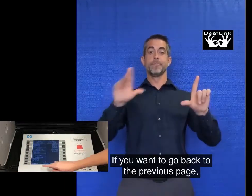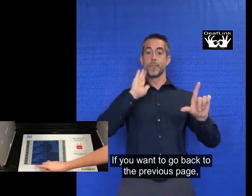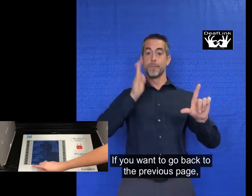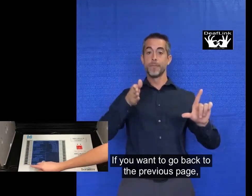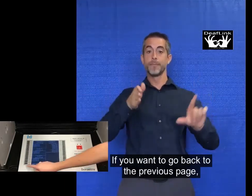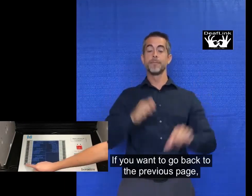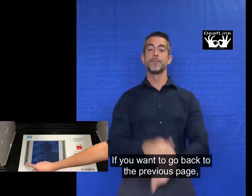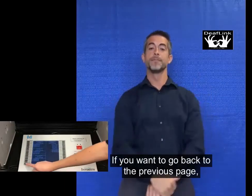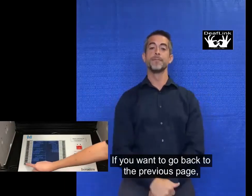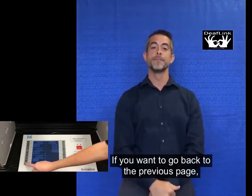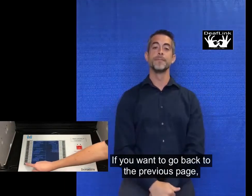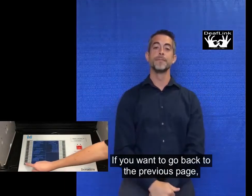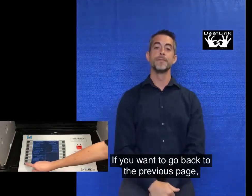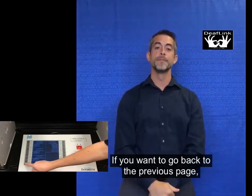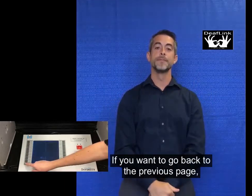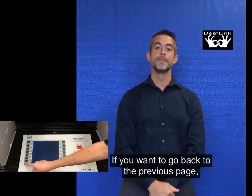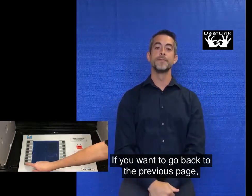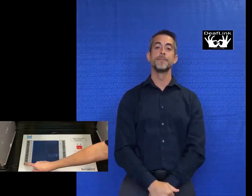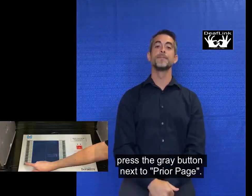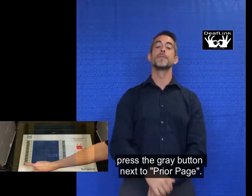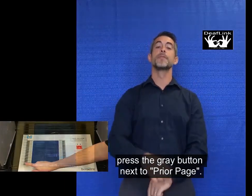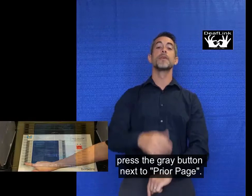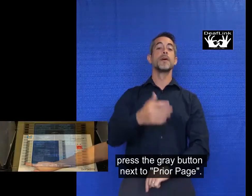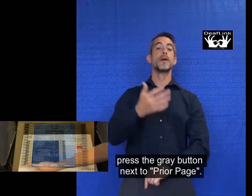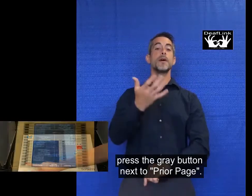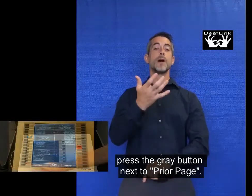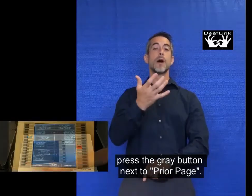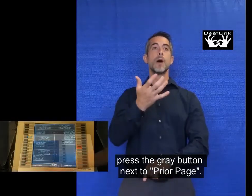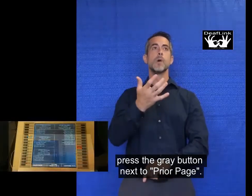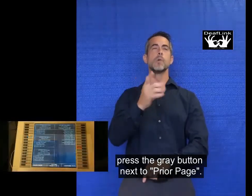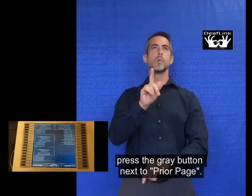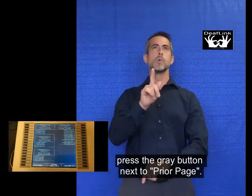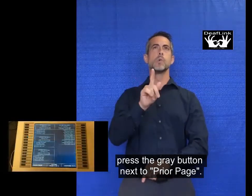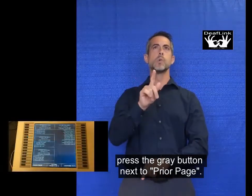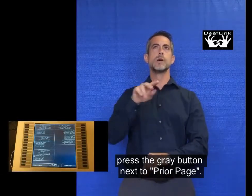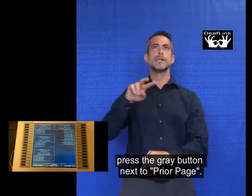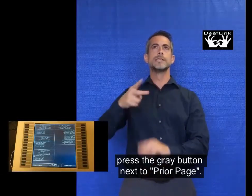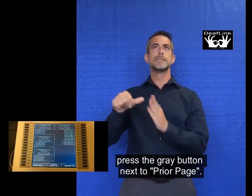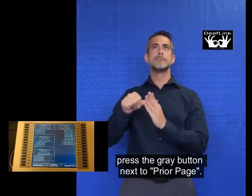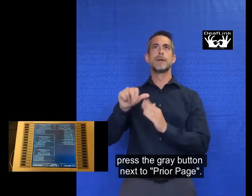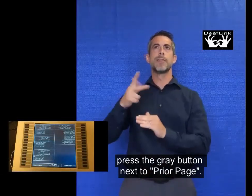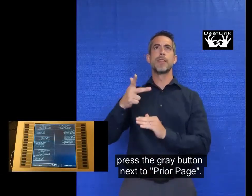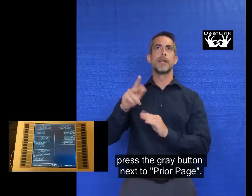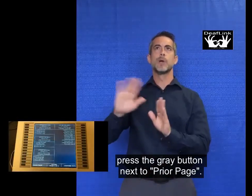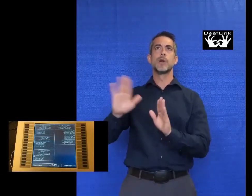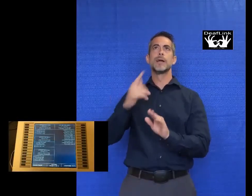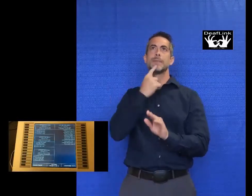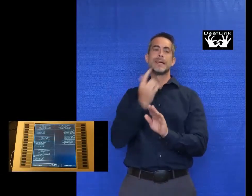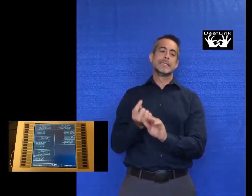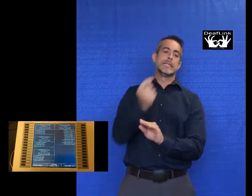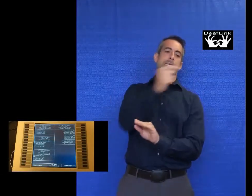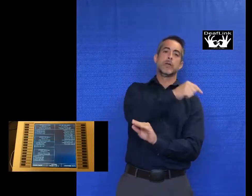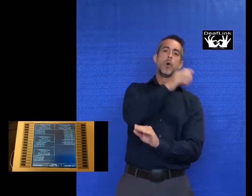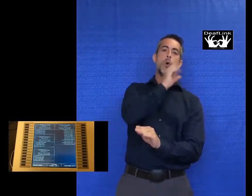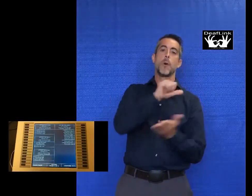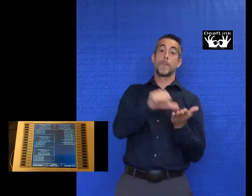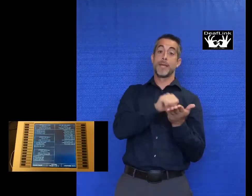If you want to go back to the previous page, press the gray button next to Prior Page.